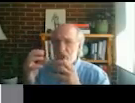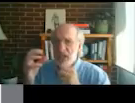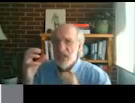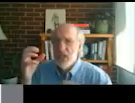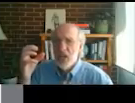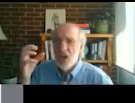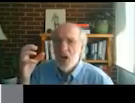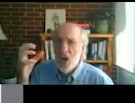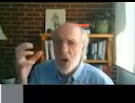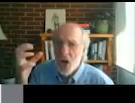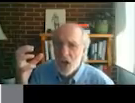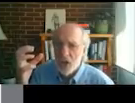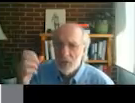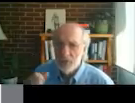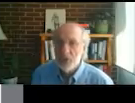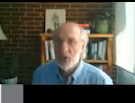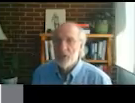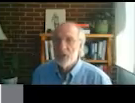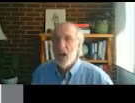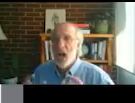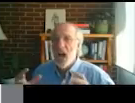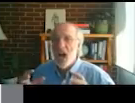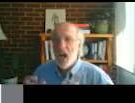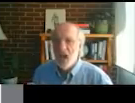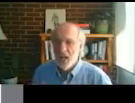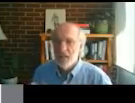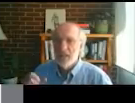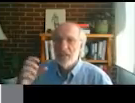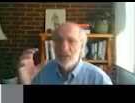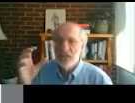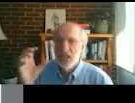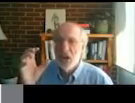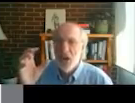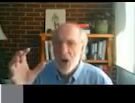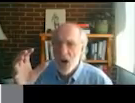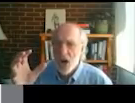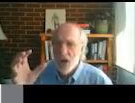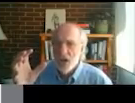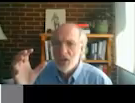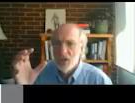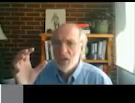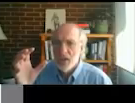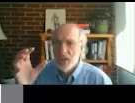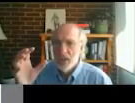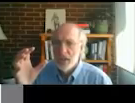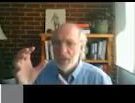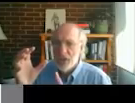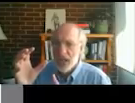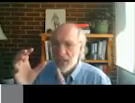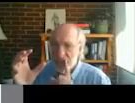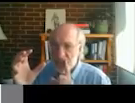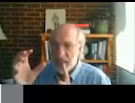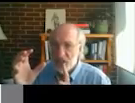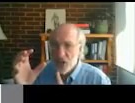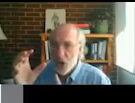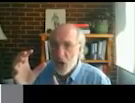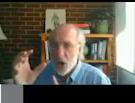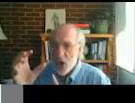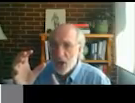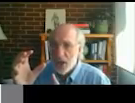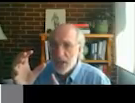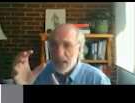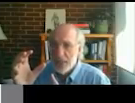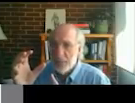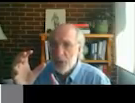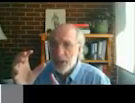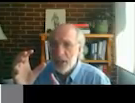you say all for the child who's going, ah. Now you're going to say all. If the child says